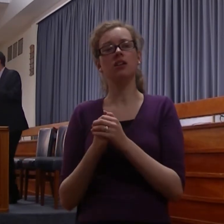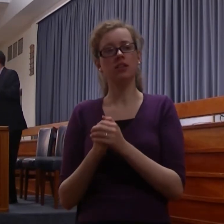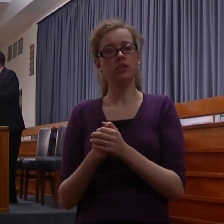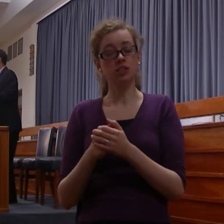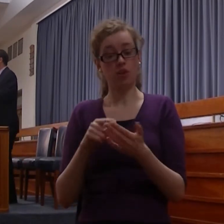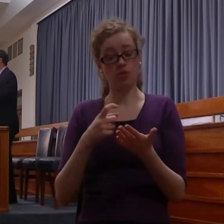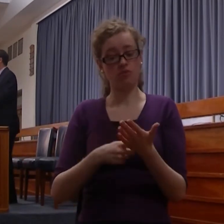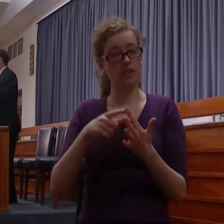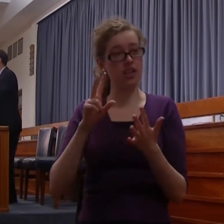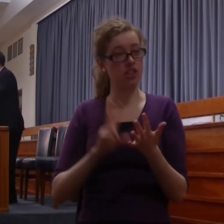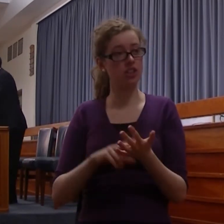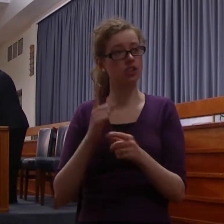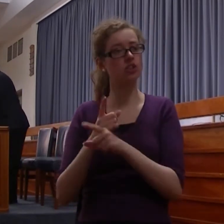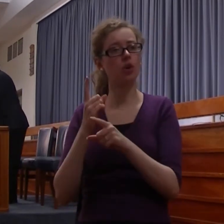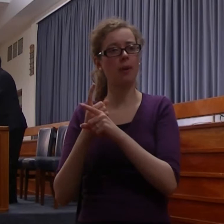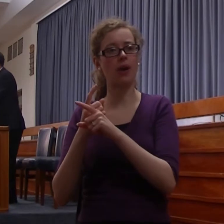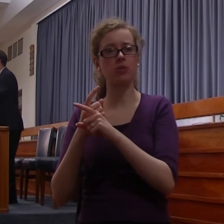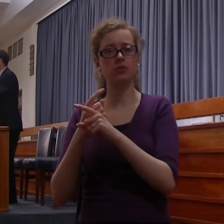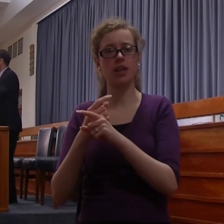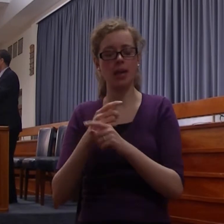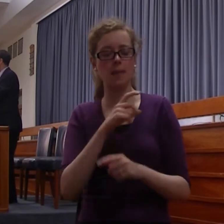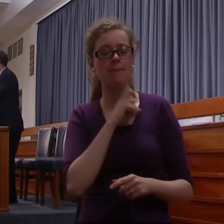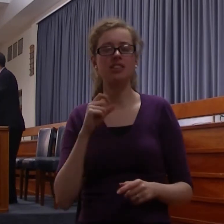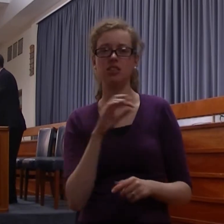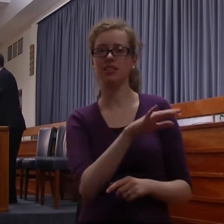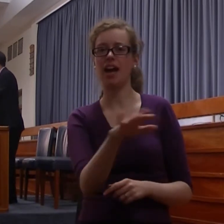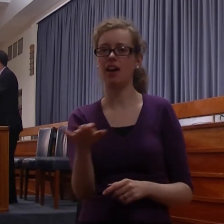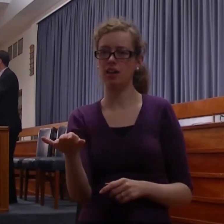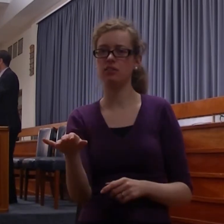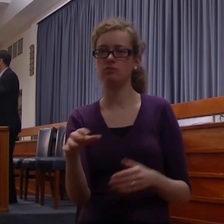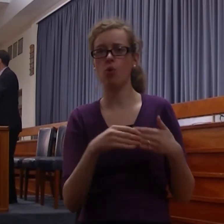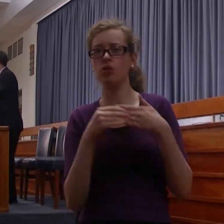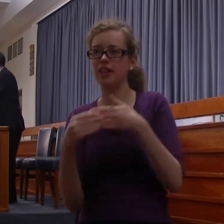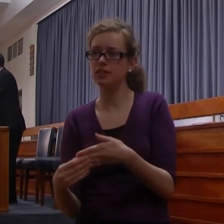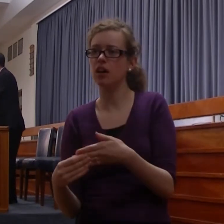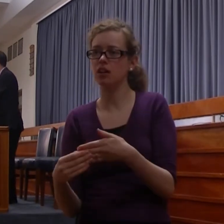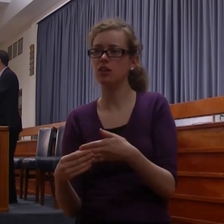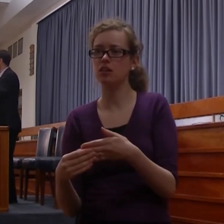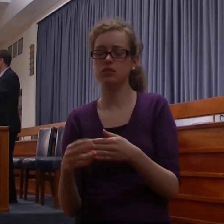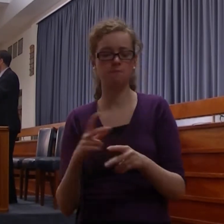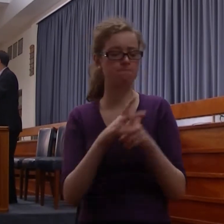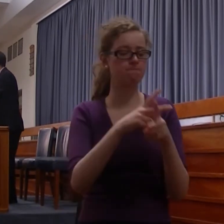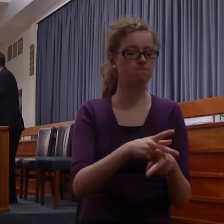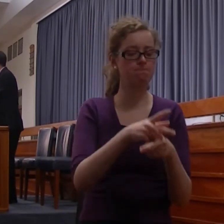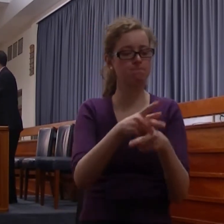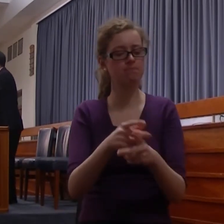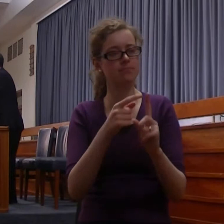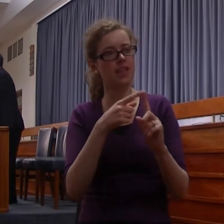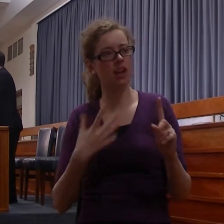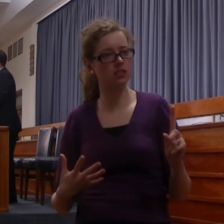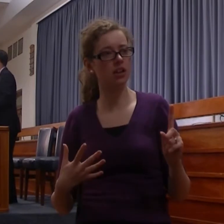from anyone. So to make it sure, who is the angel? The angel here refers to the